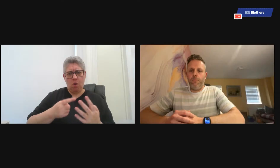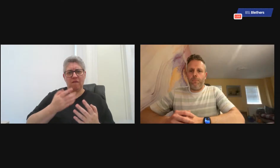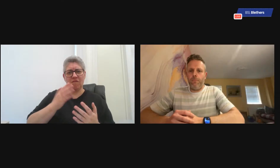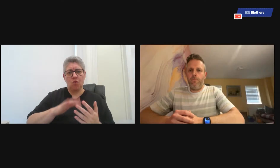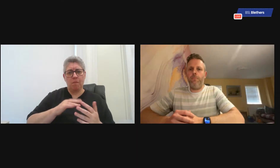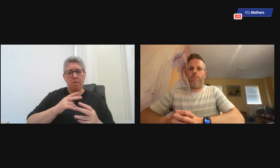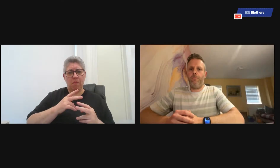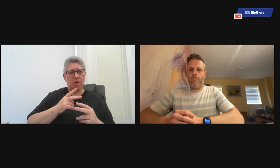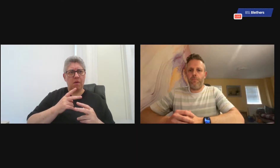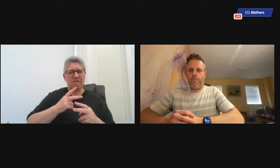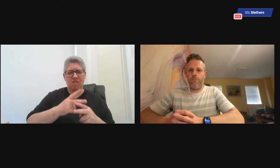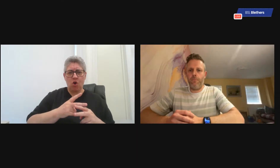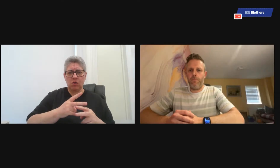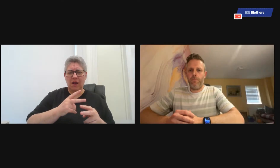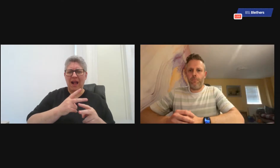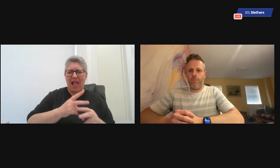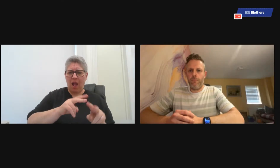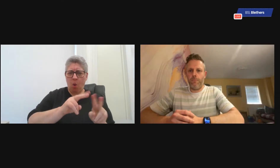match.